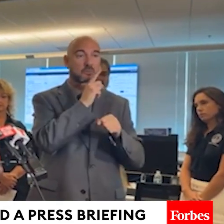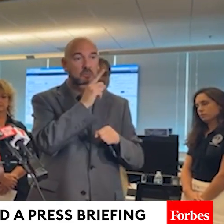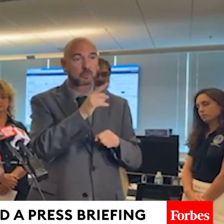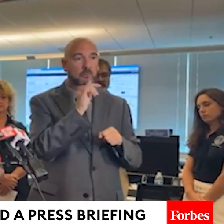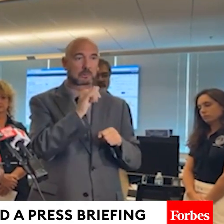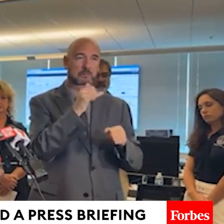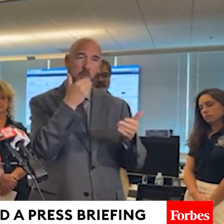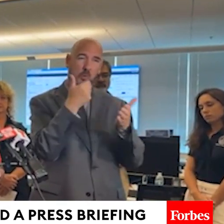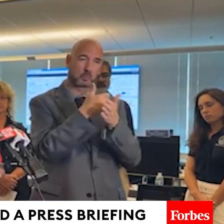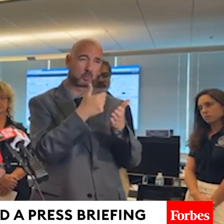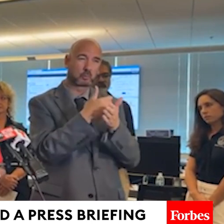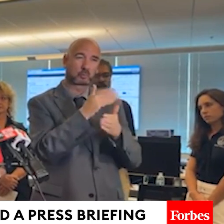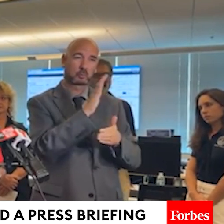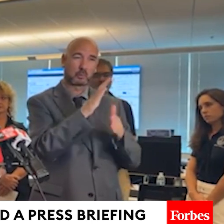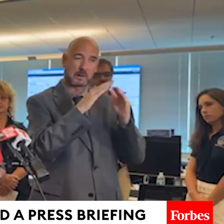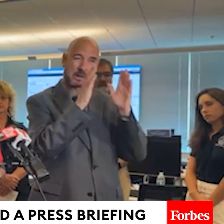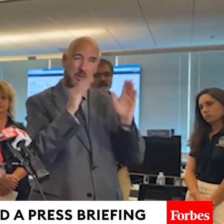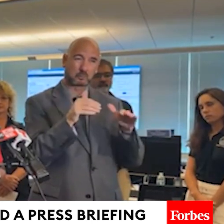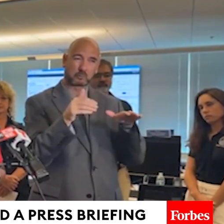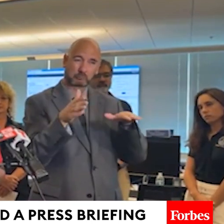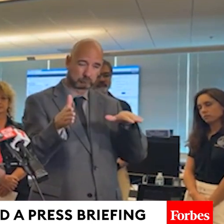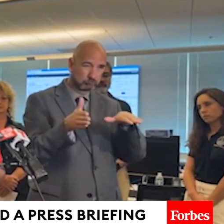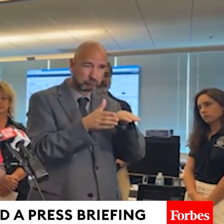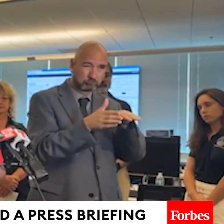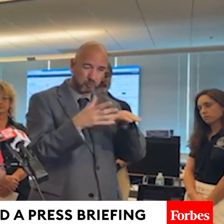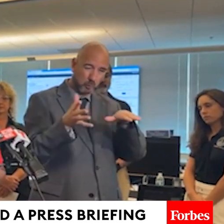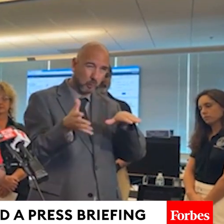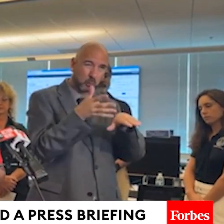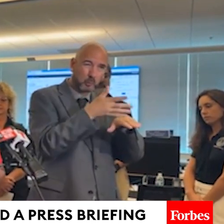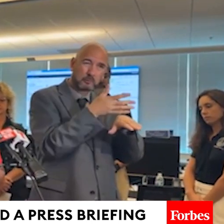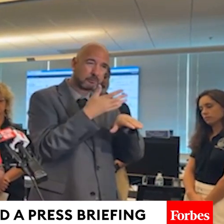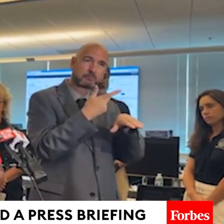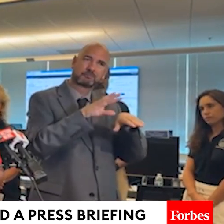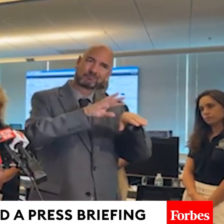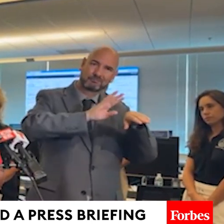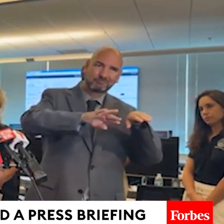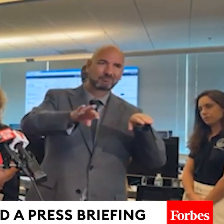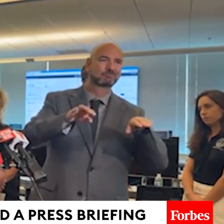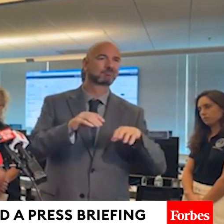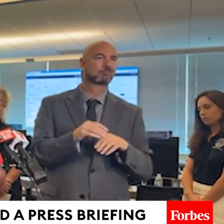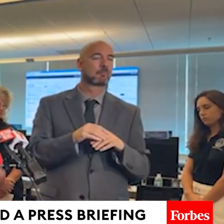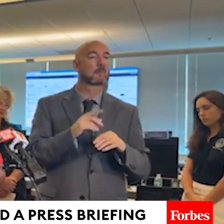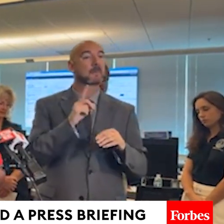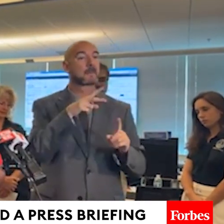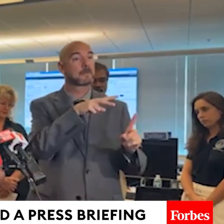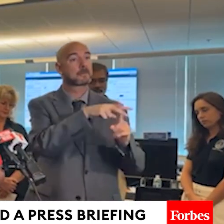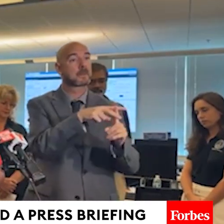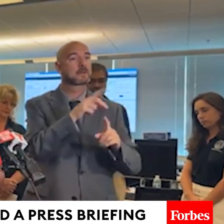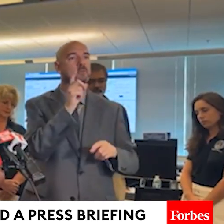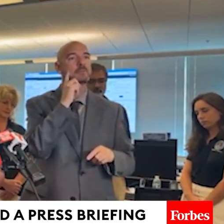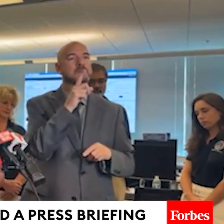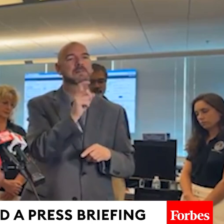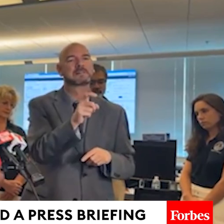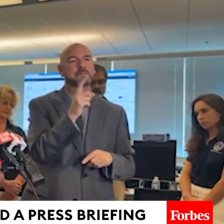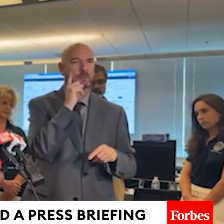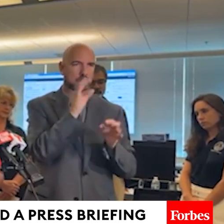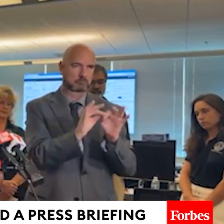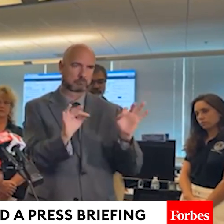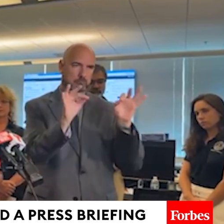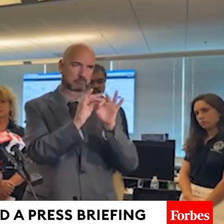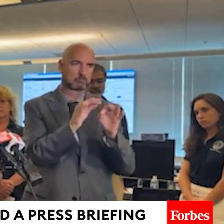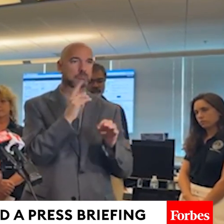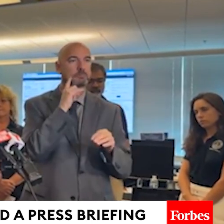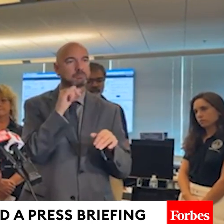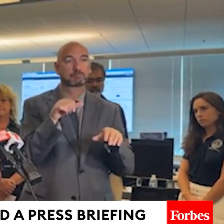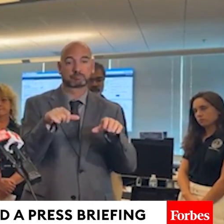in a well-ventilated area. Do not plug in, only plug in stuff that's necessary. You have to get fuel, we're running